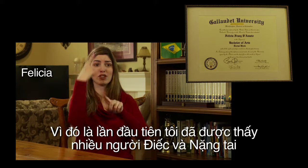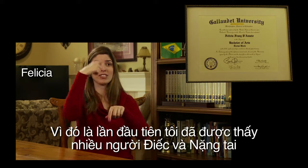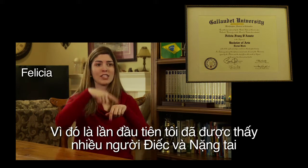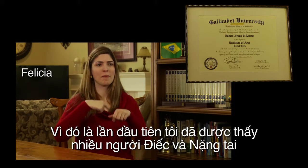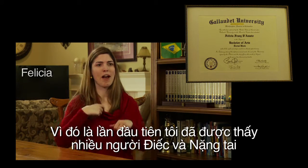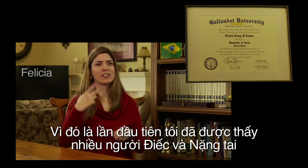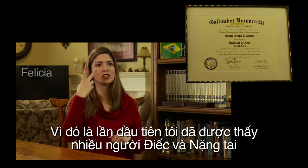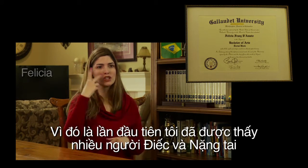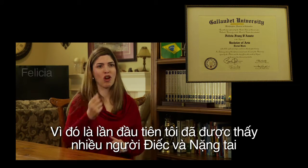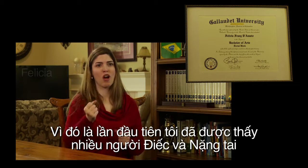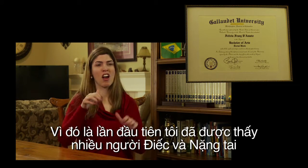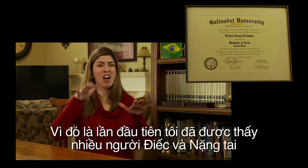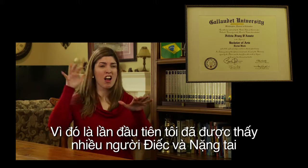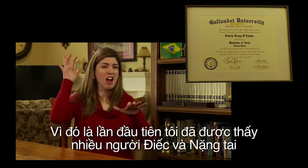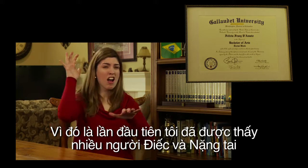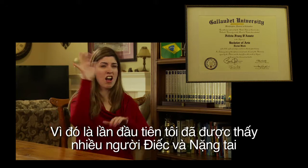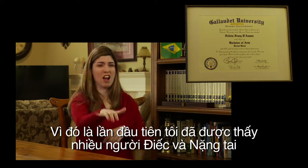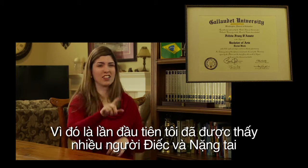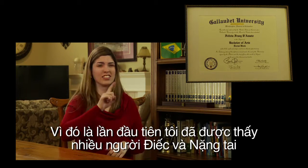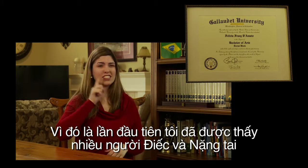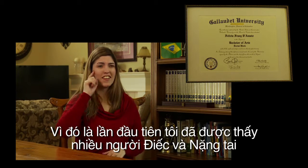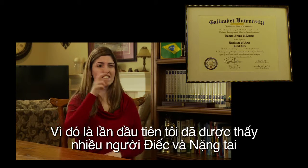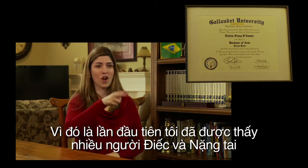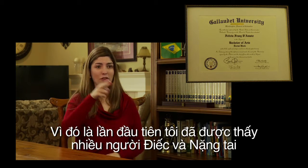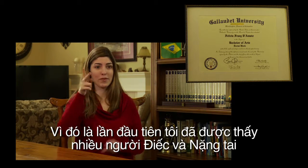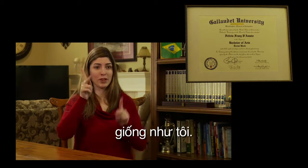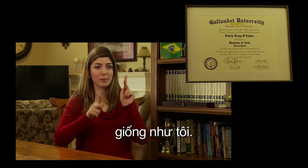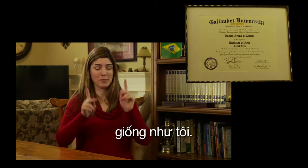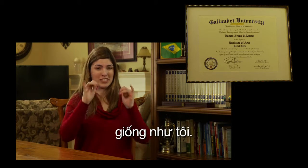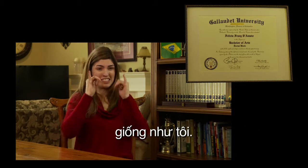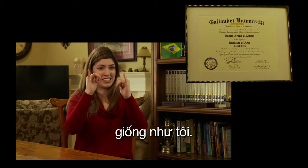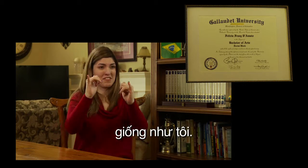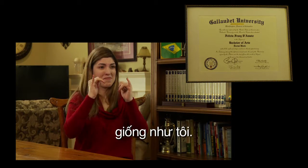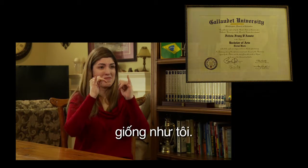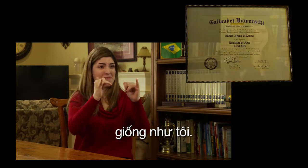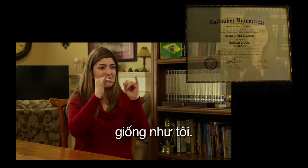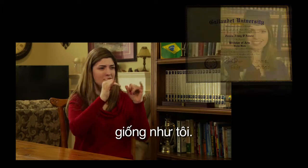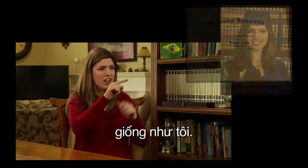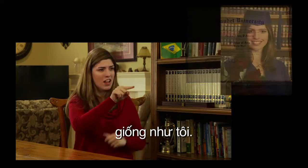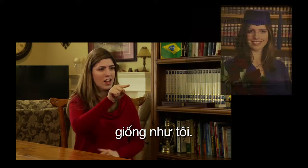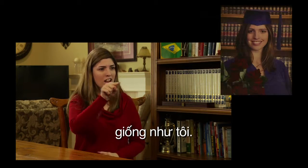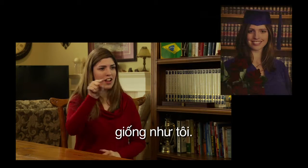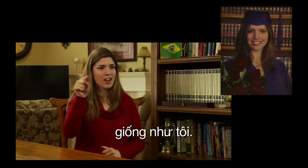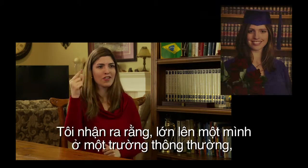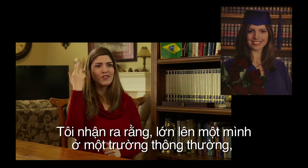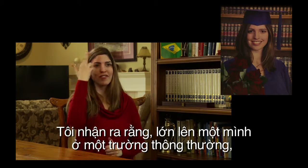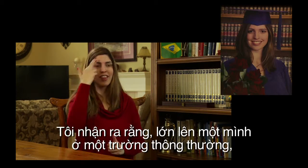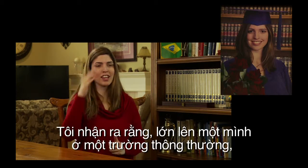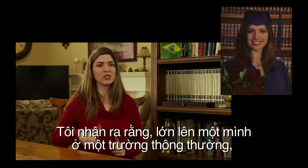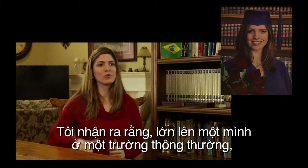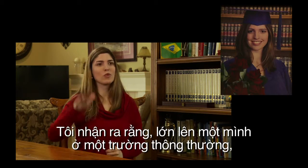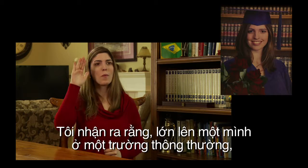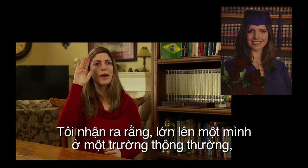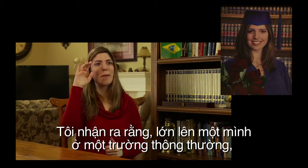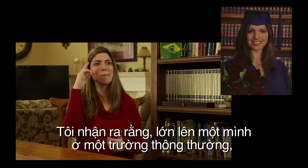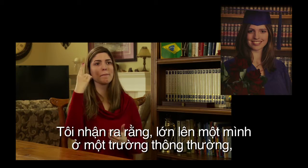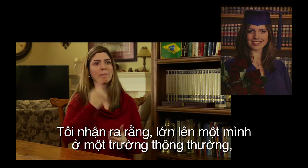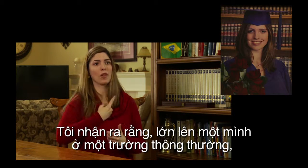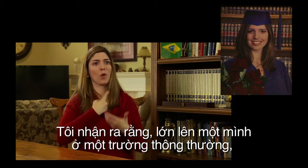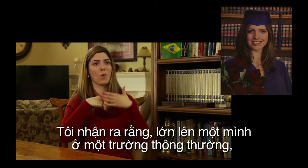first time I'd seen a lot of deaf and hard of hearing people that were just like me. I realized growing up alone